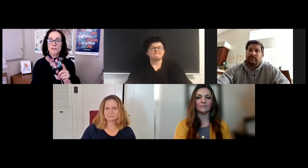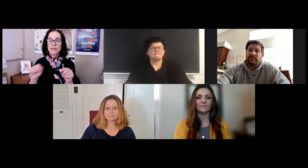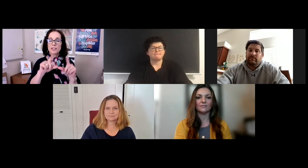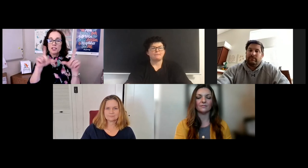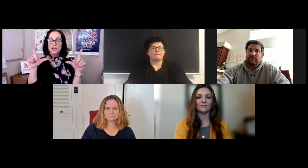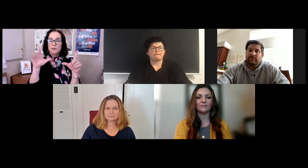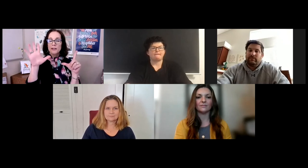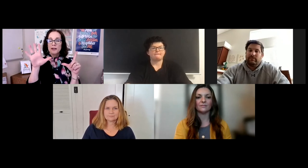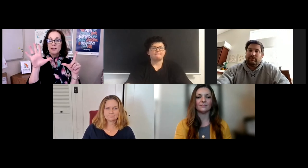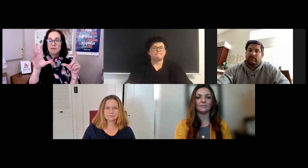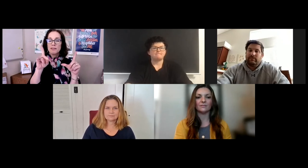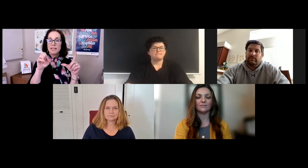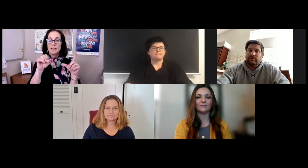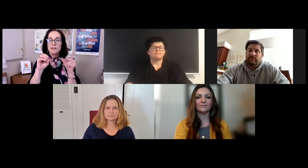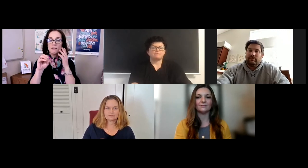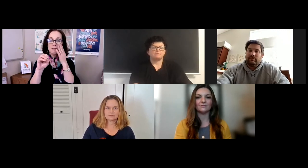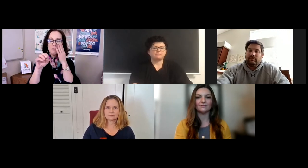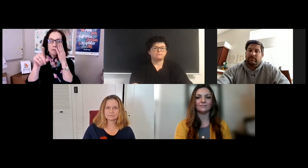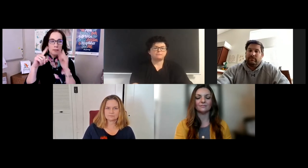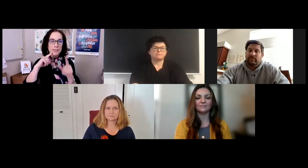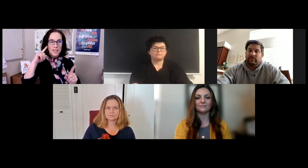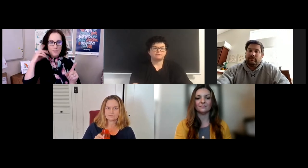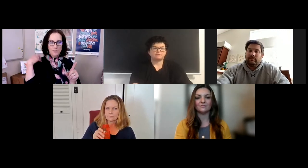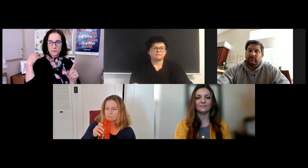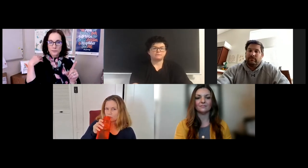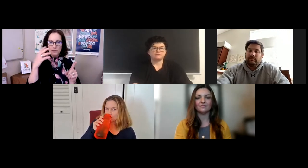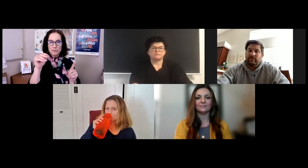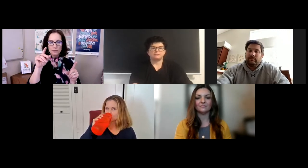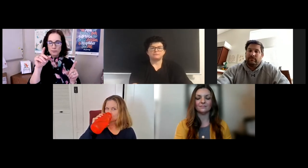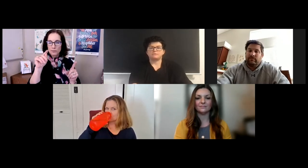So if they can show their video.